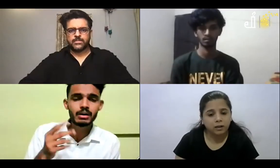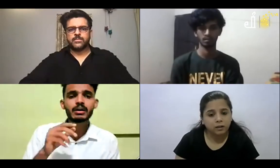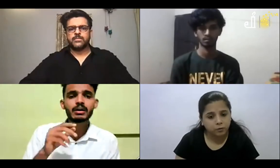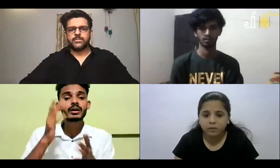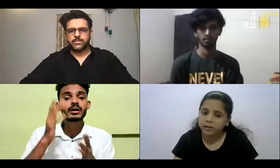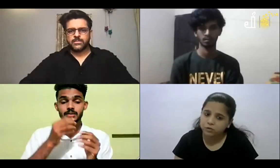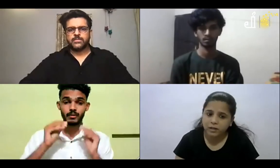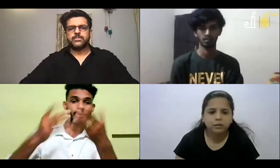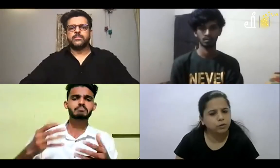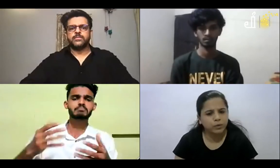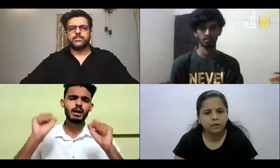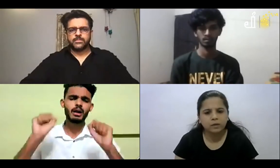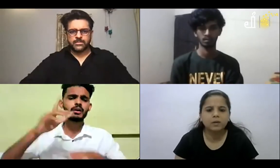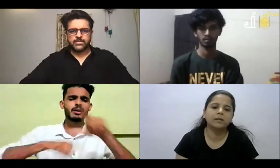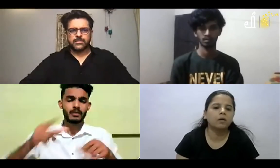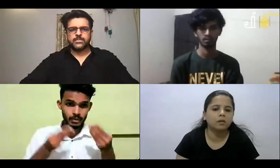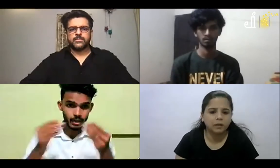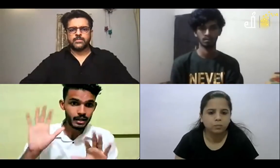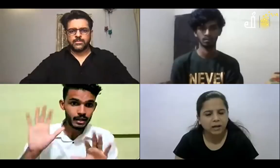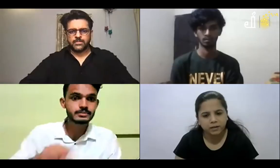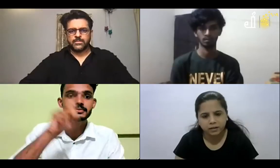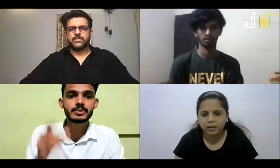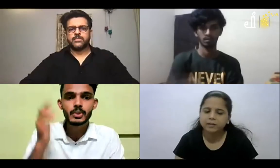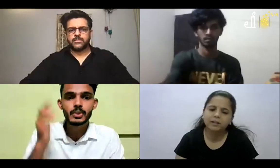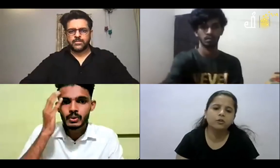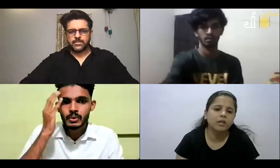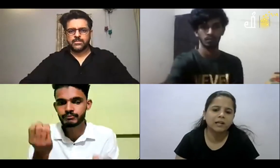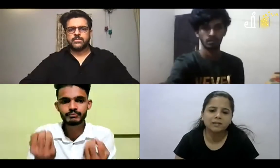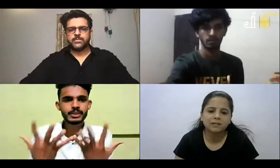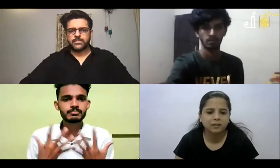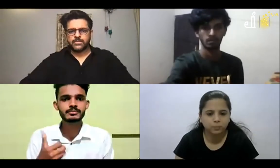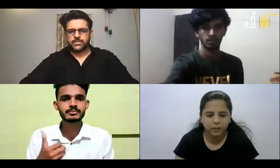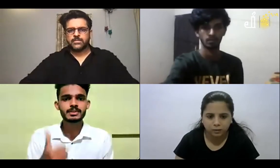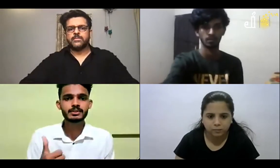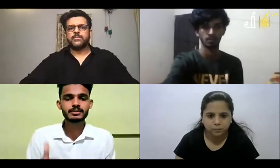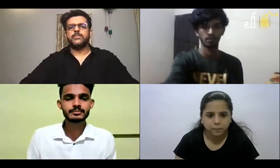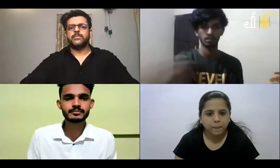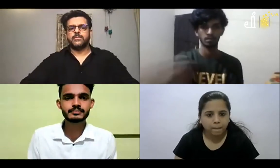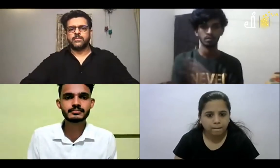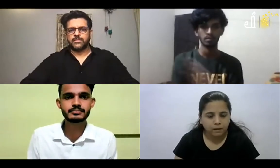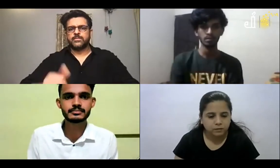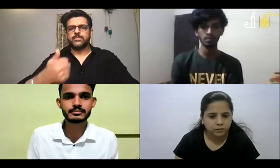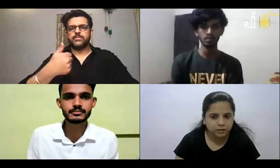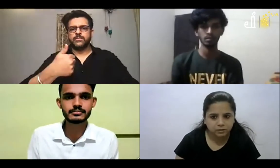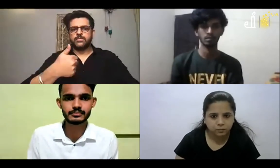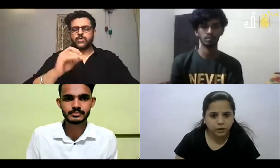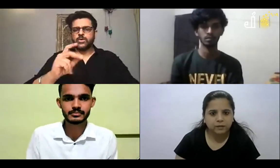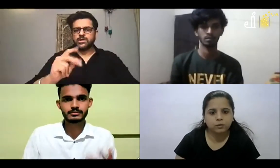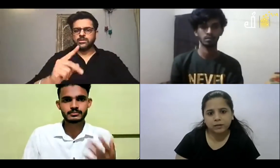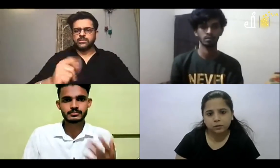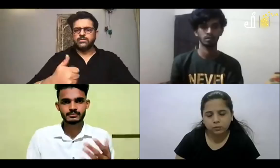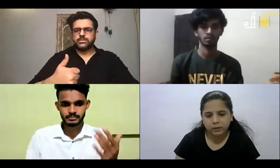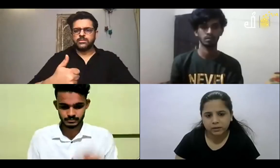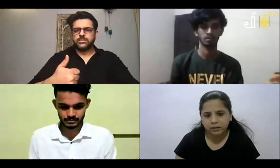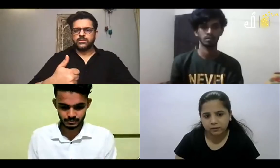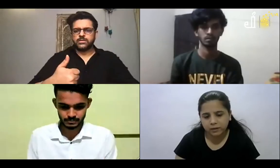okay, if you have a deaf child, don't worry, we will get the cochlear implant done, and then your child can start speaking. So that's what I would